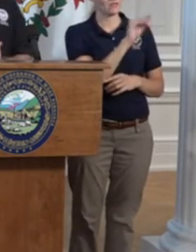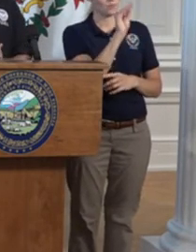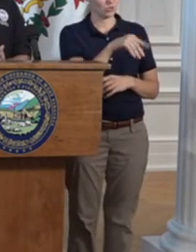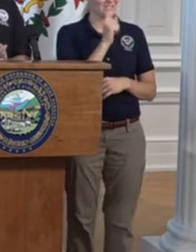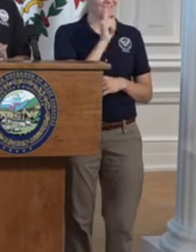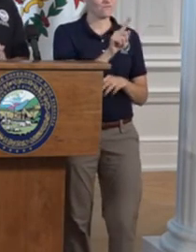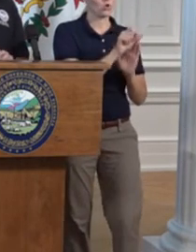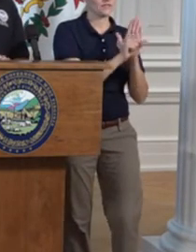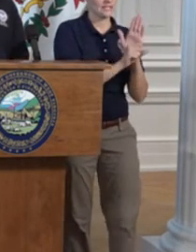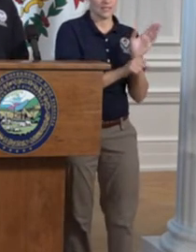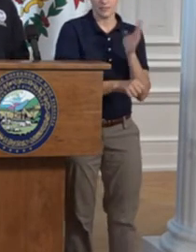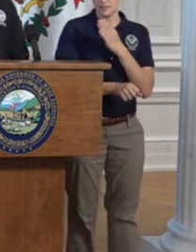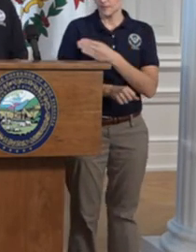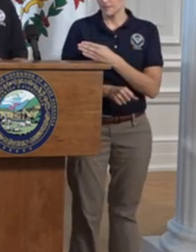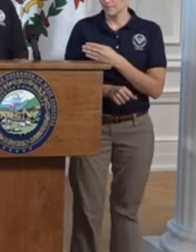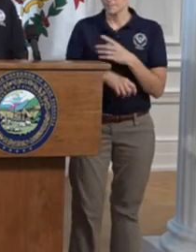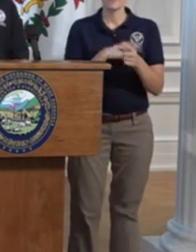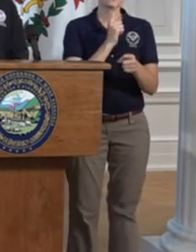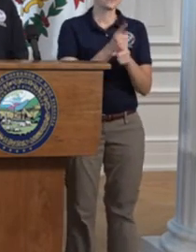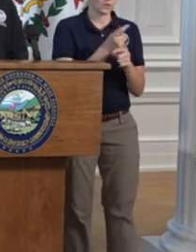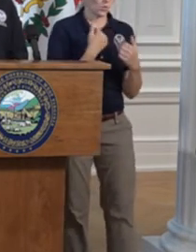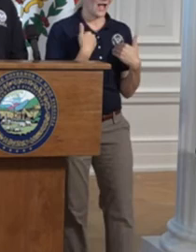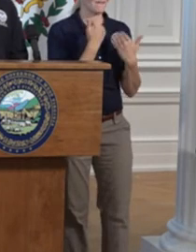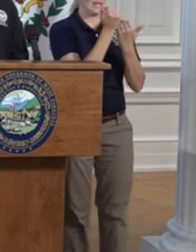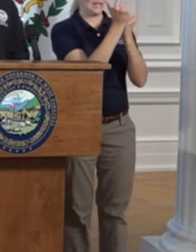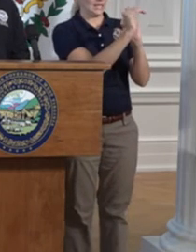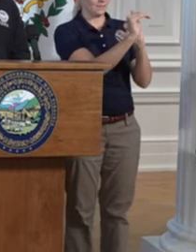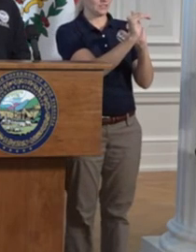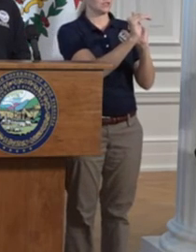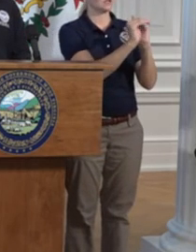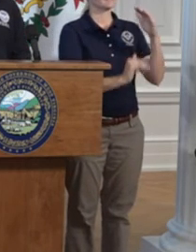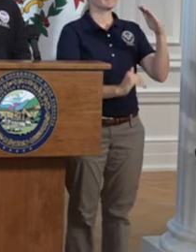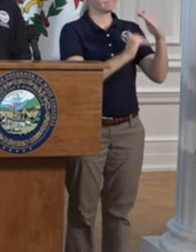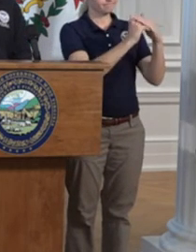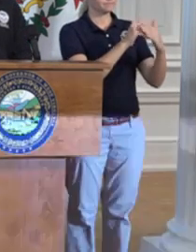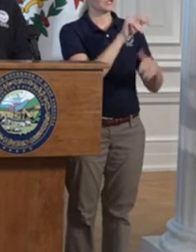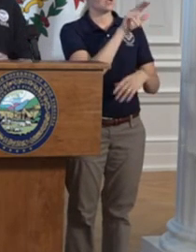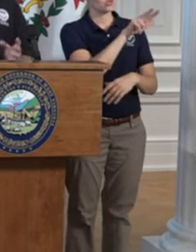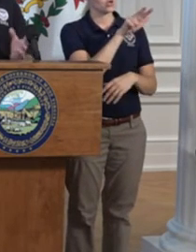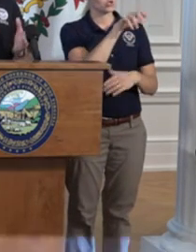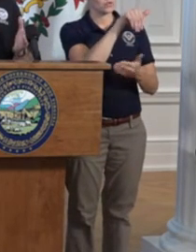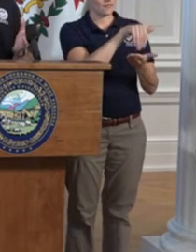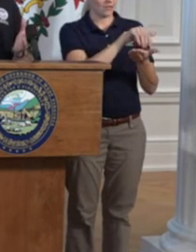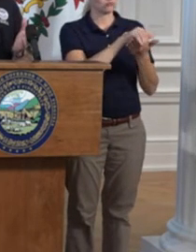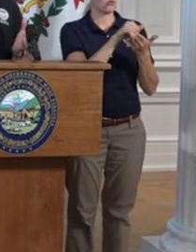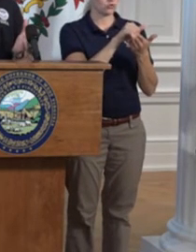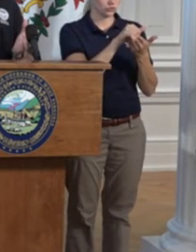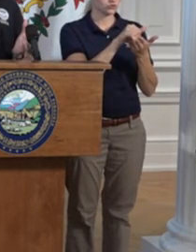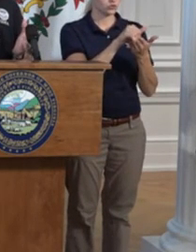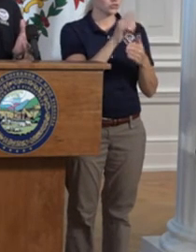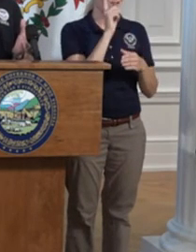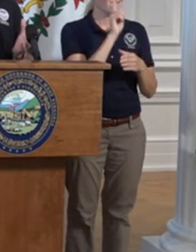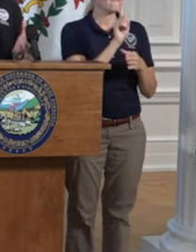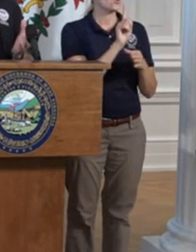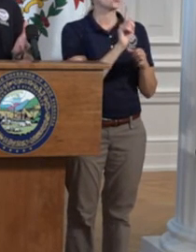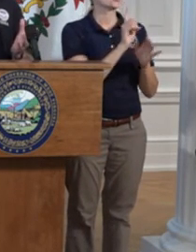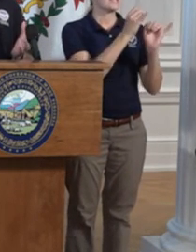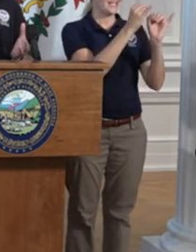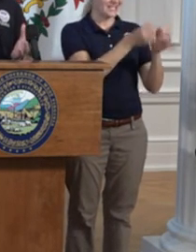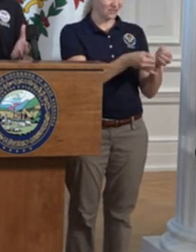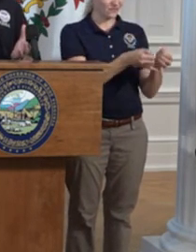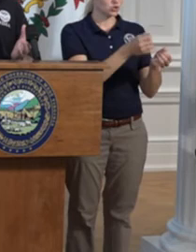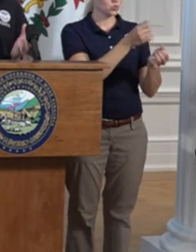right. There is a limit on what FEMA can provide. It is capped at $33,000. That's a good example why it's